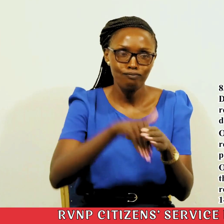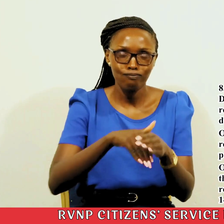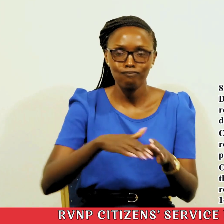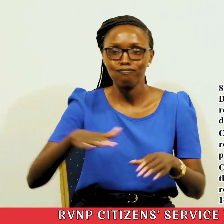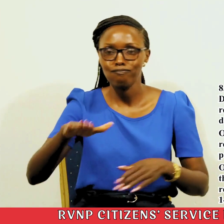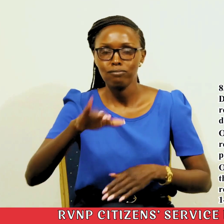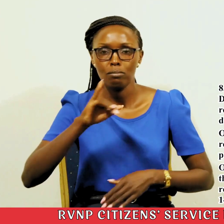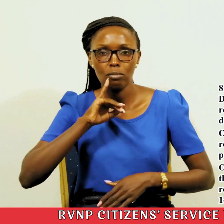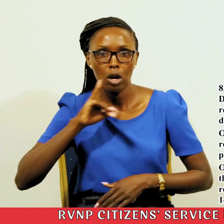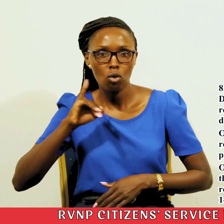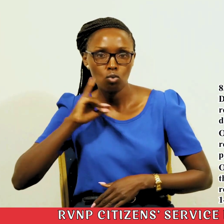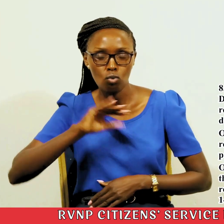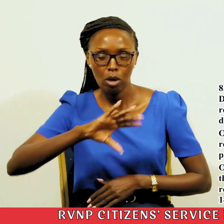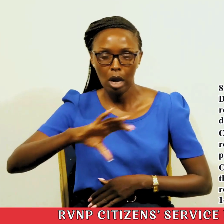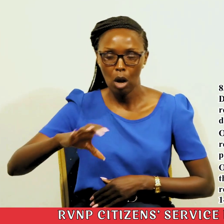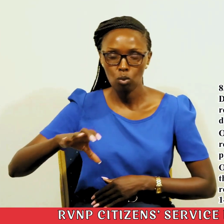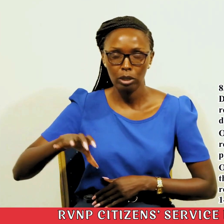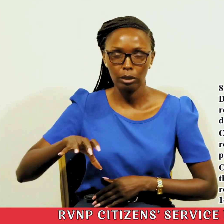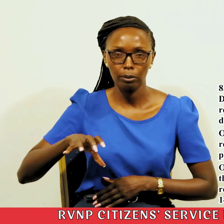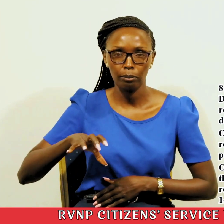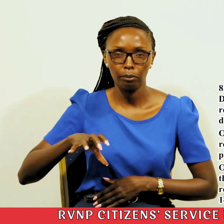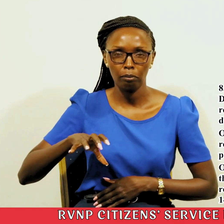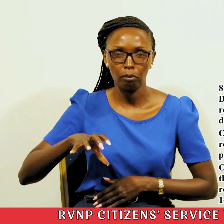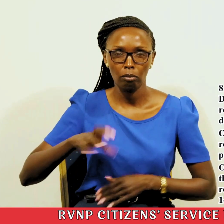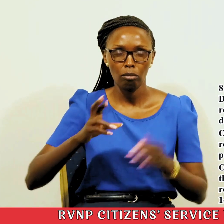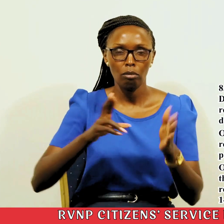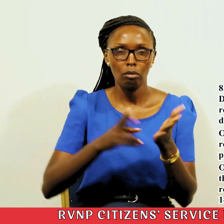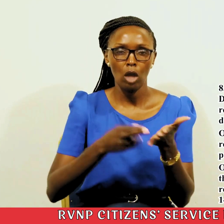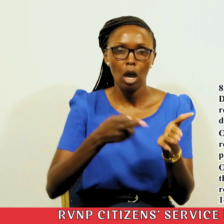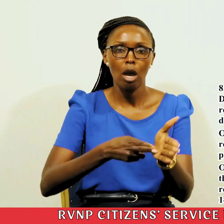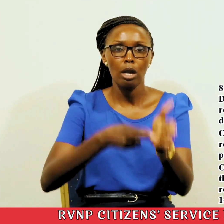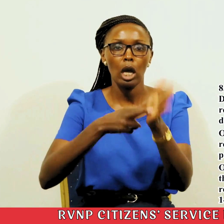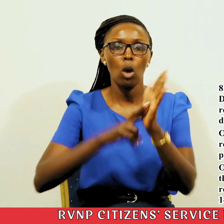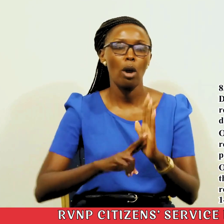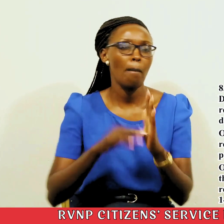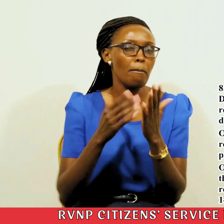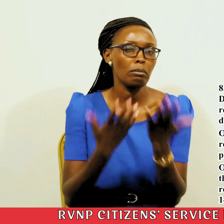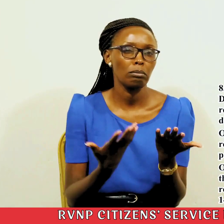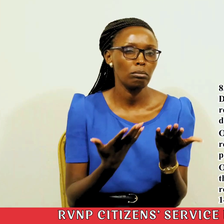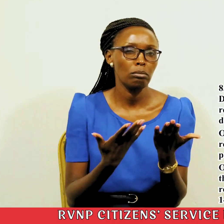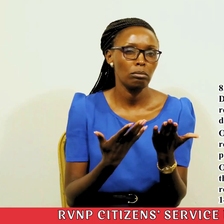County. The requirement is to submit a formal request